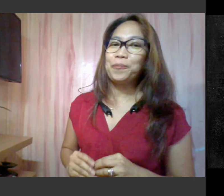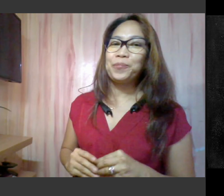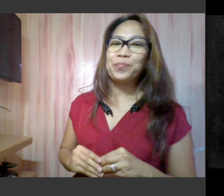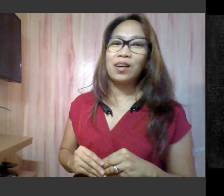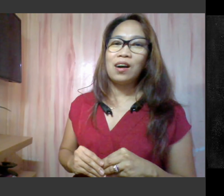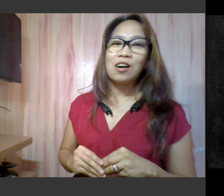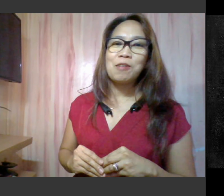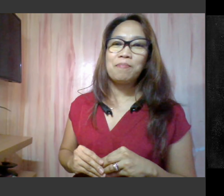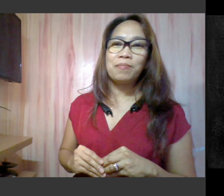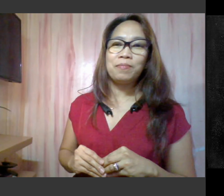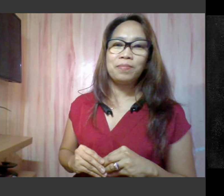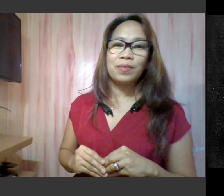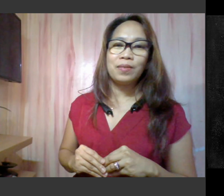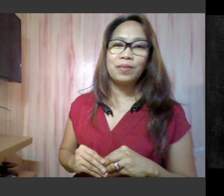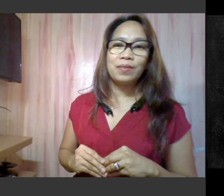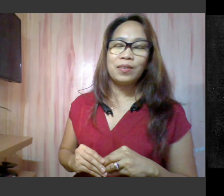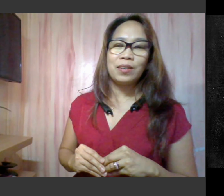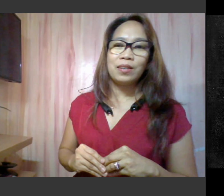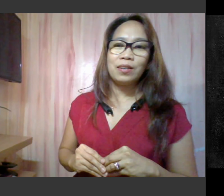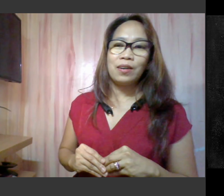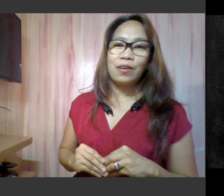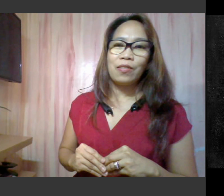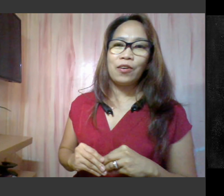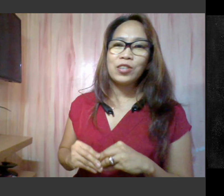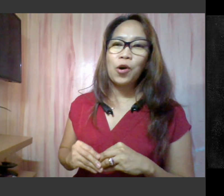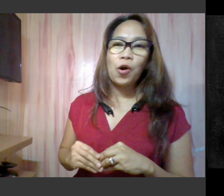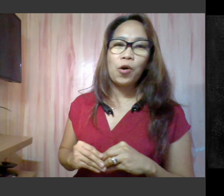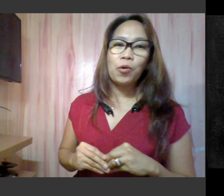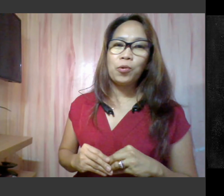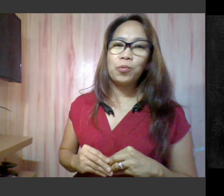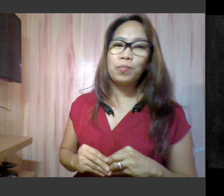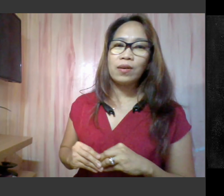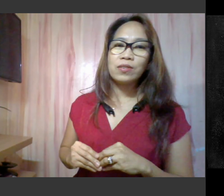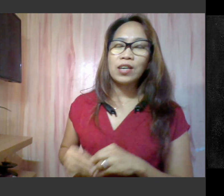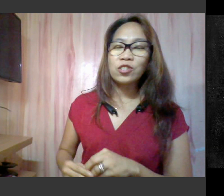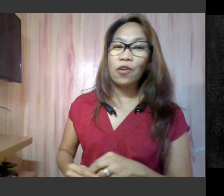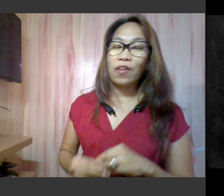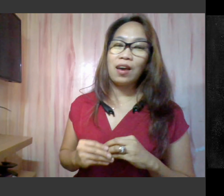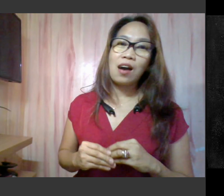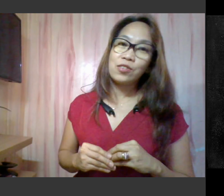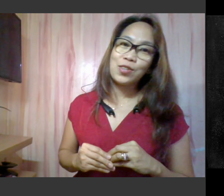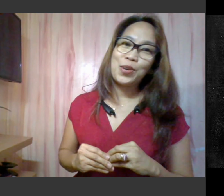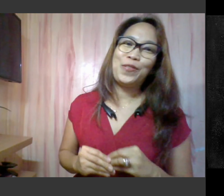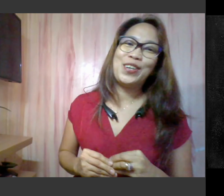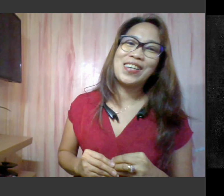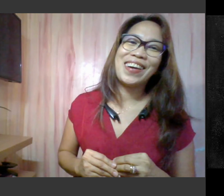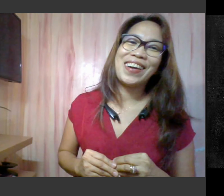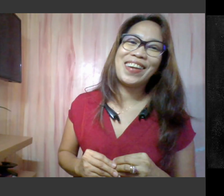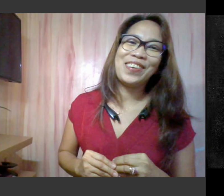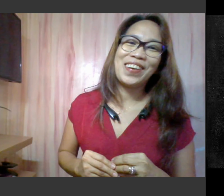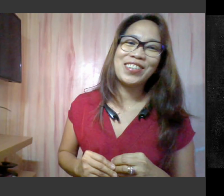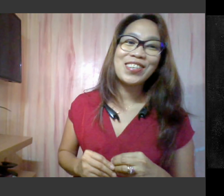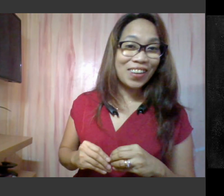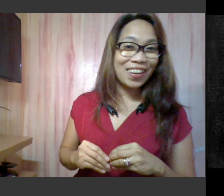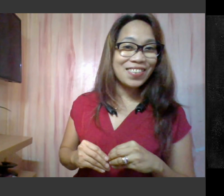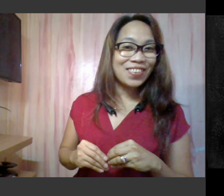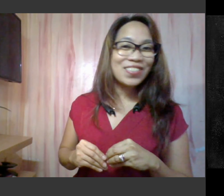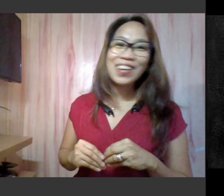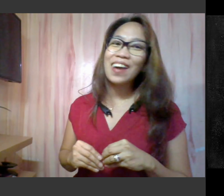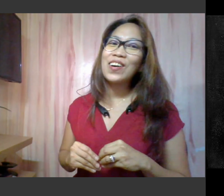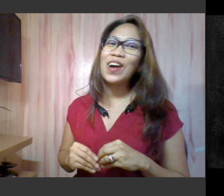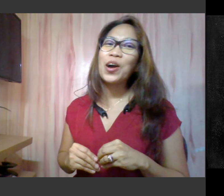okay. Um, there is no such a thing as universal sign language. So let